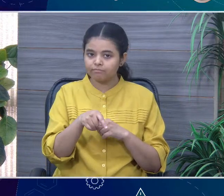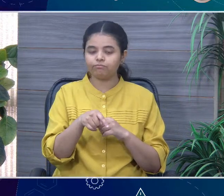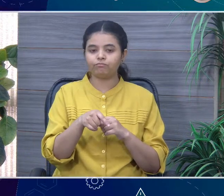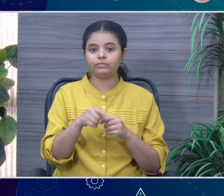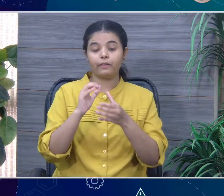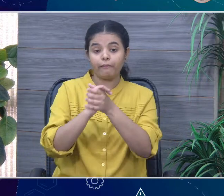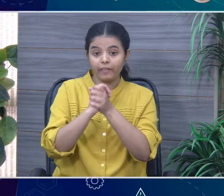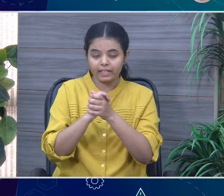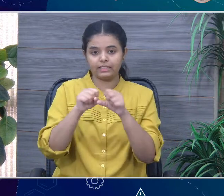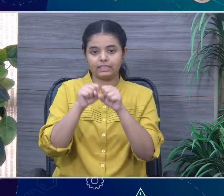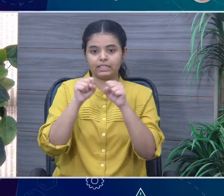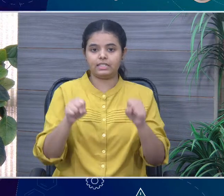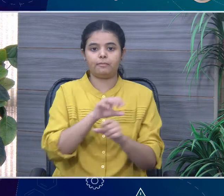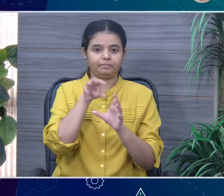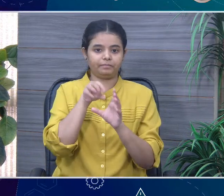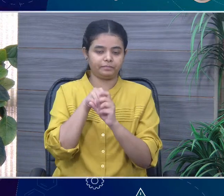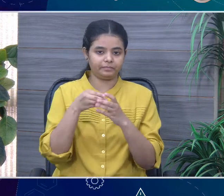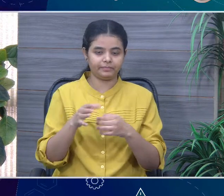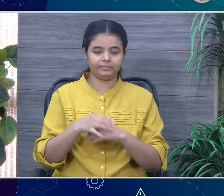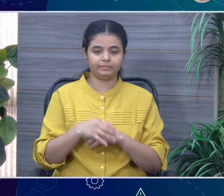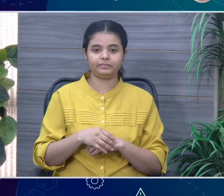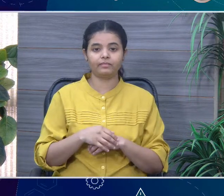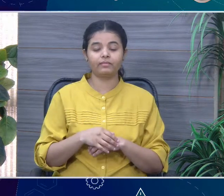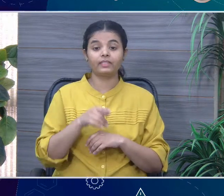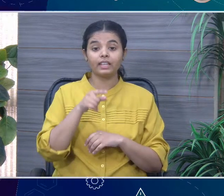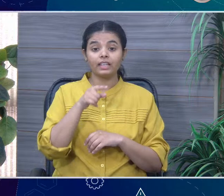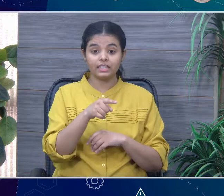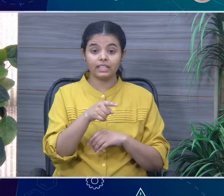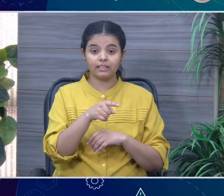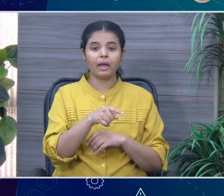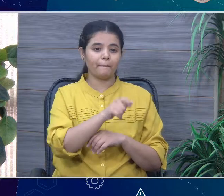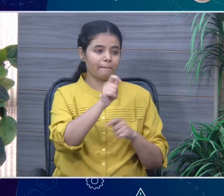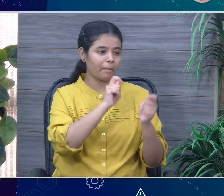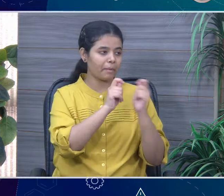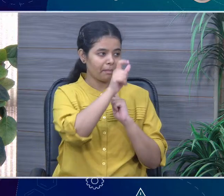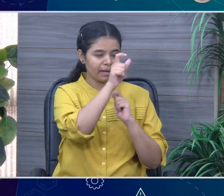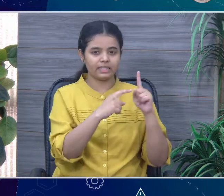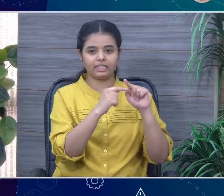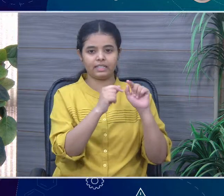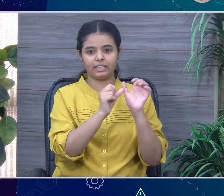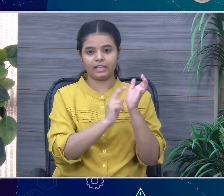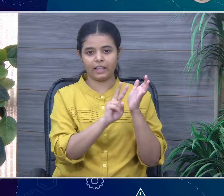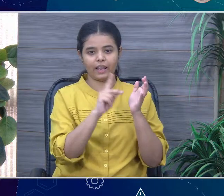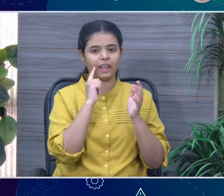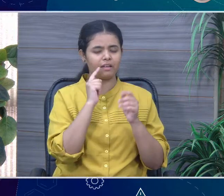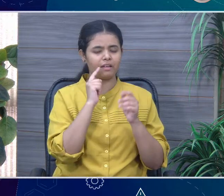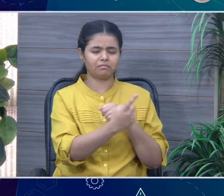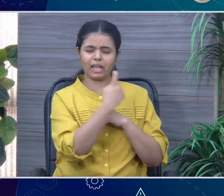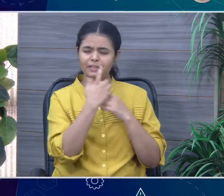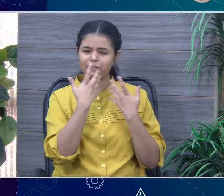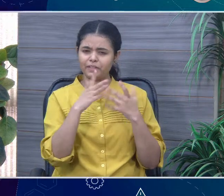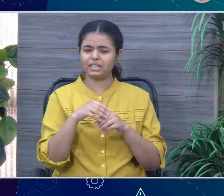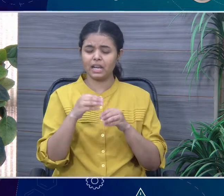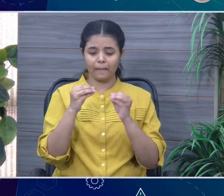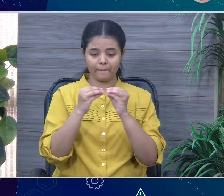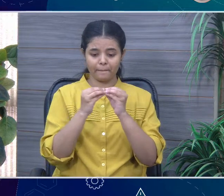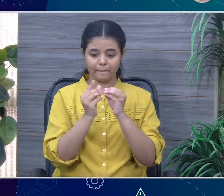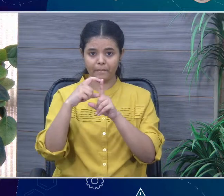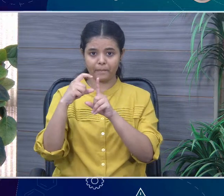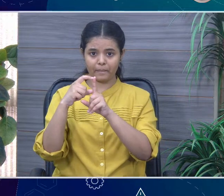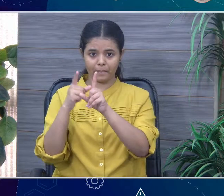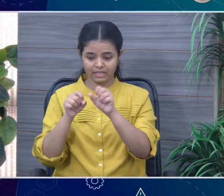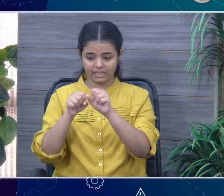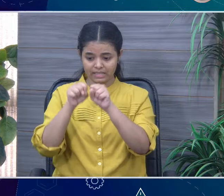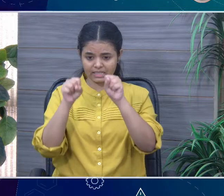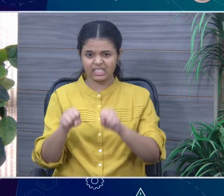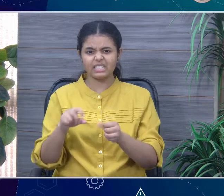system comes in. Now also, since Tanvi has asked me about what is buddy system, I would also like to share that what